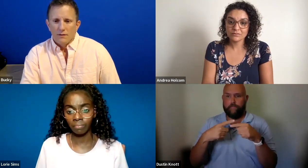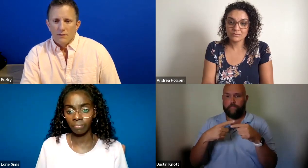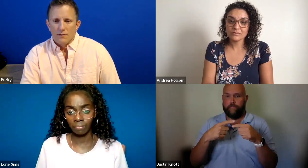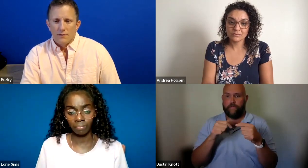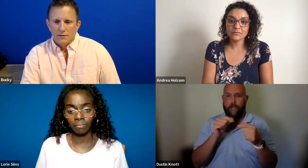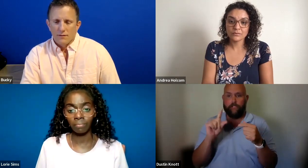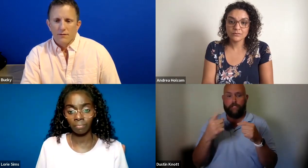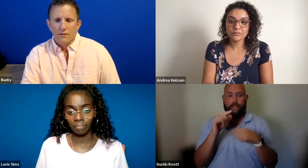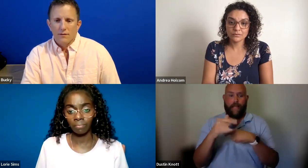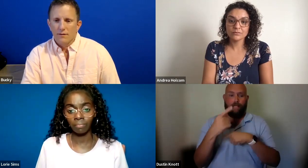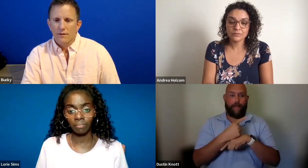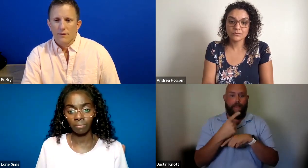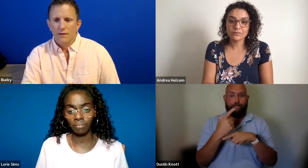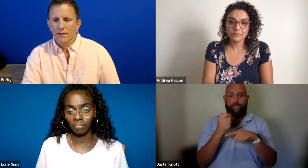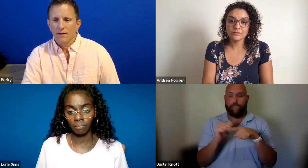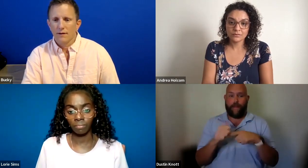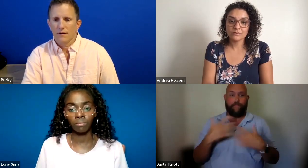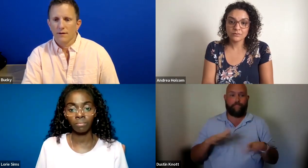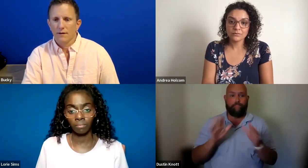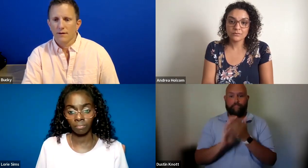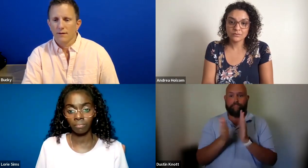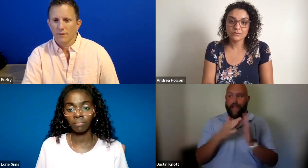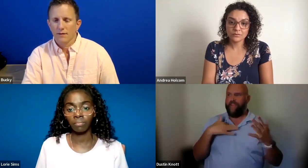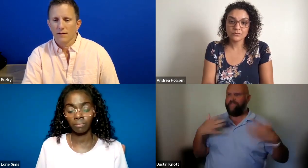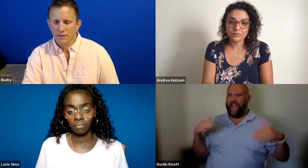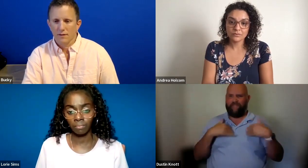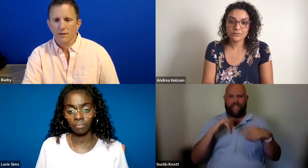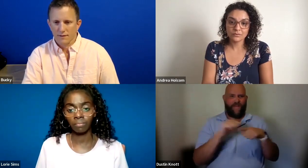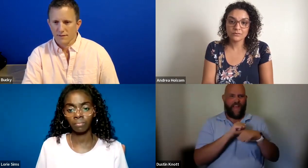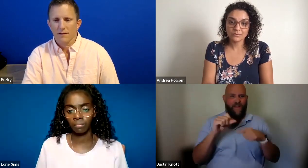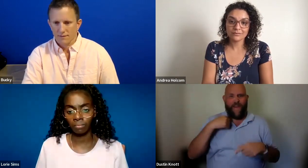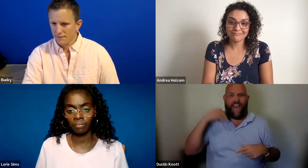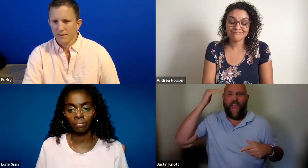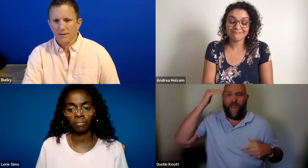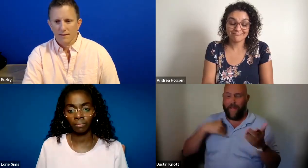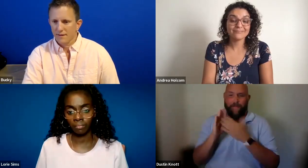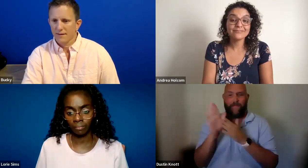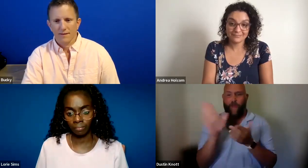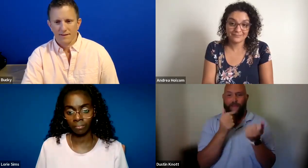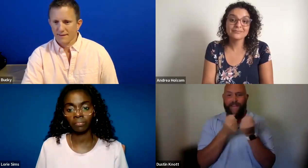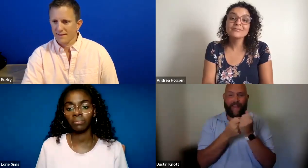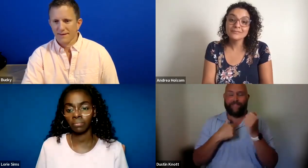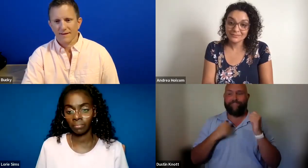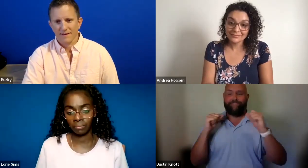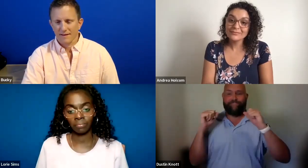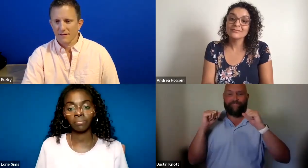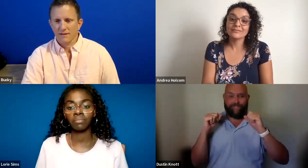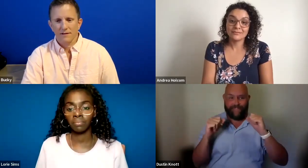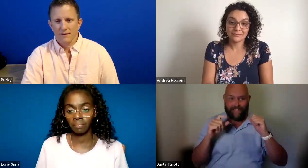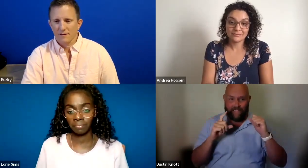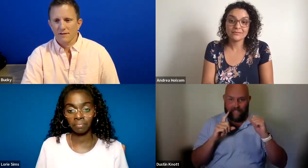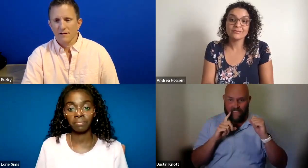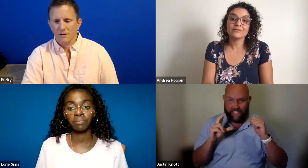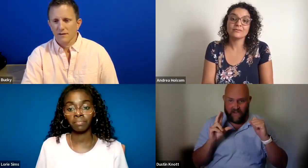honesty, training should be year round, all the time. It's not a specific day and a specific event. And it's like, hey, I've got this training